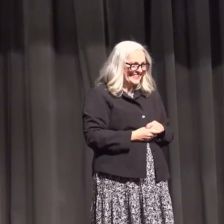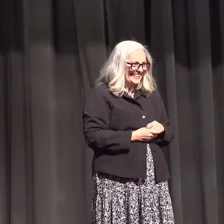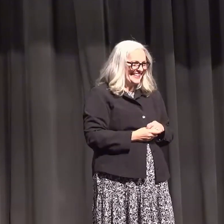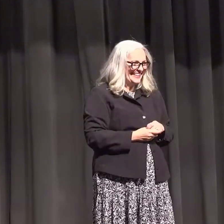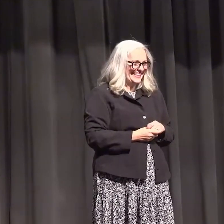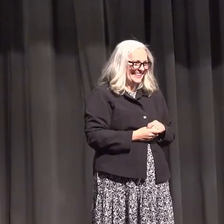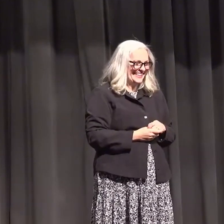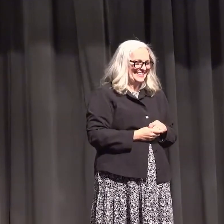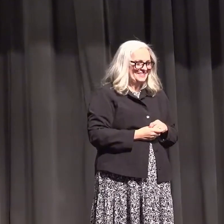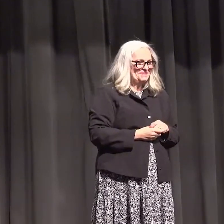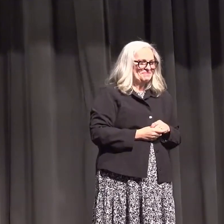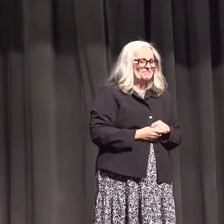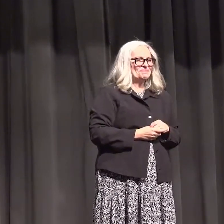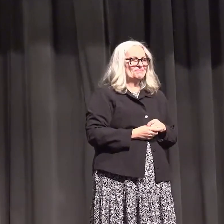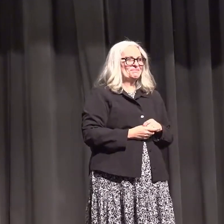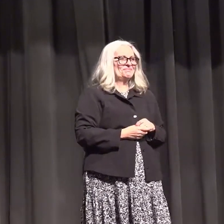from Oregon School for the Deaf.